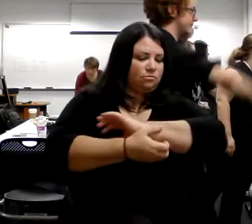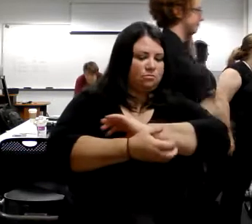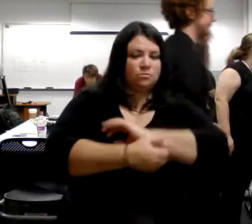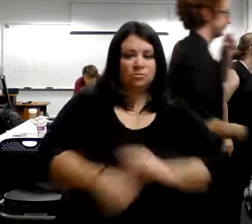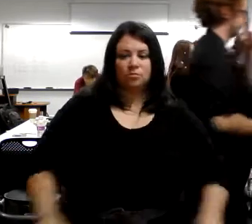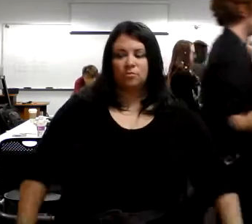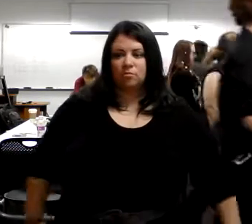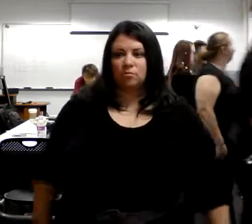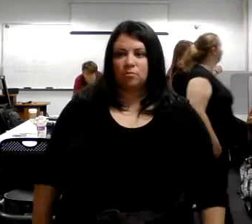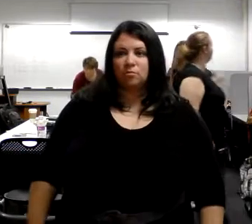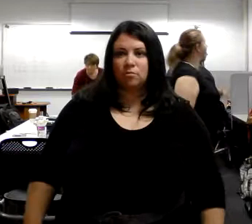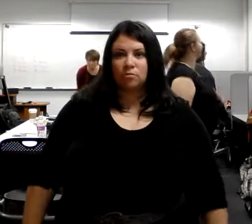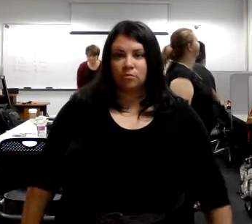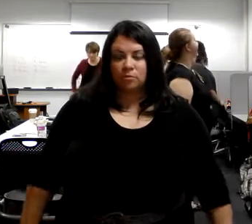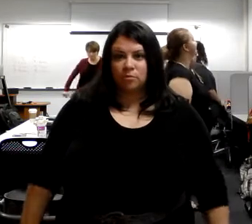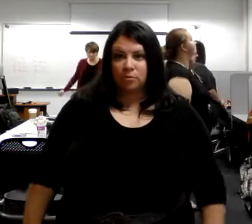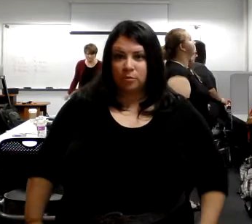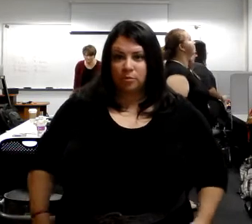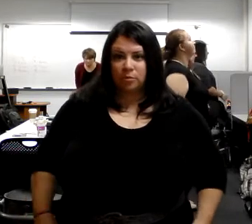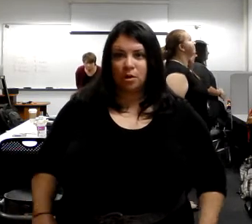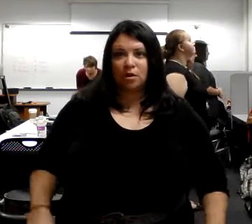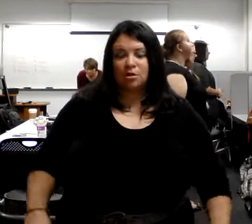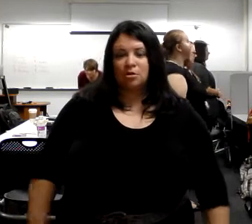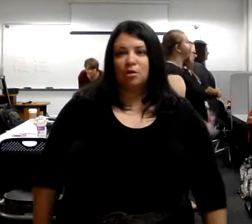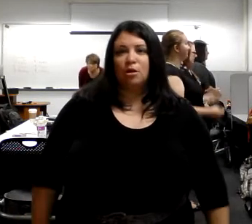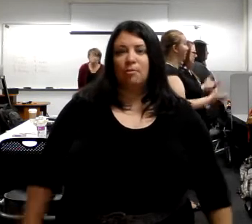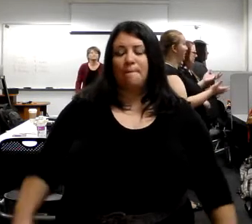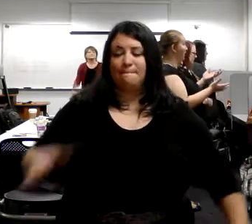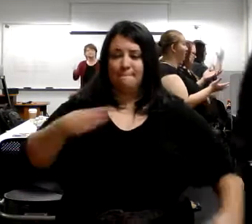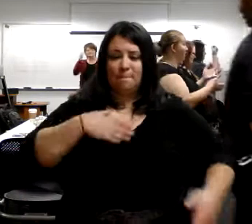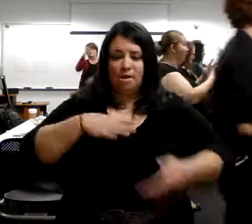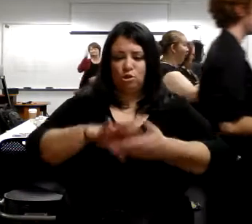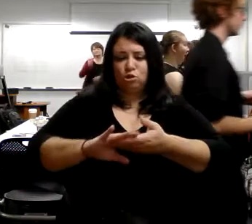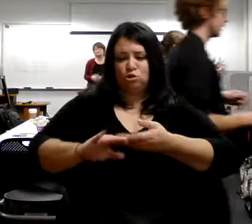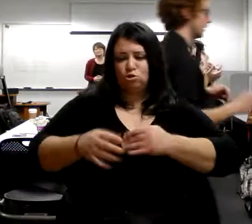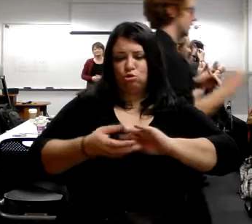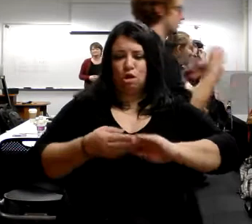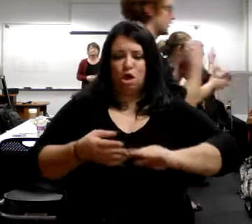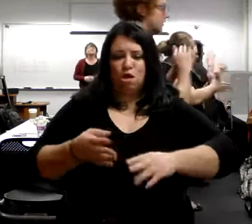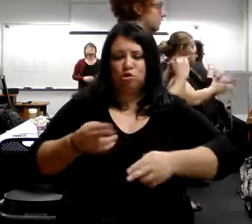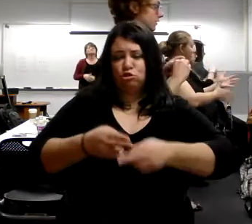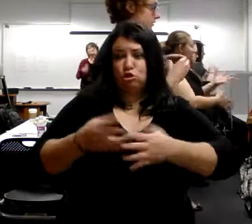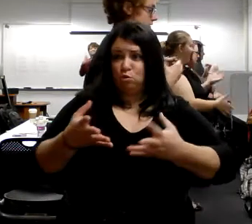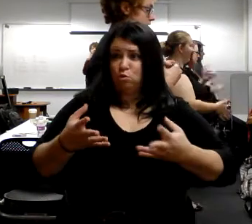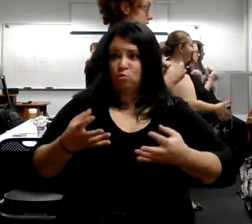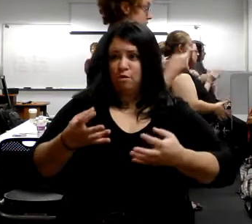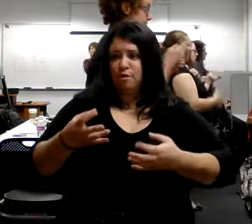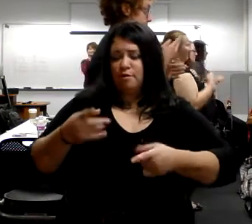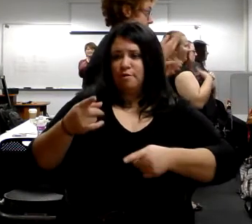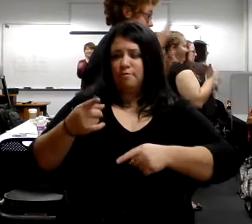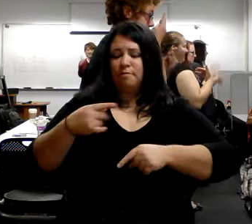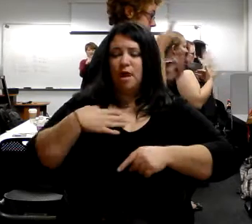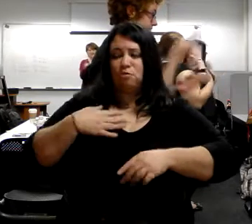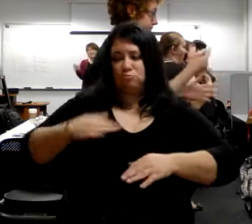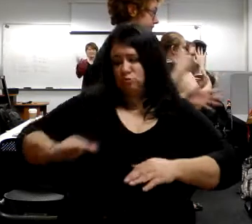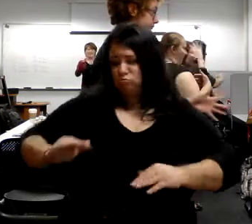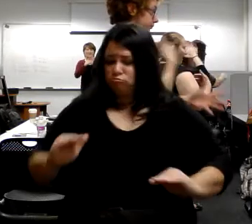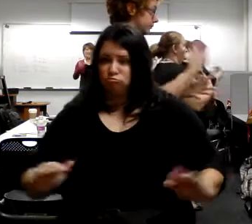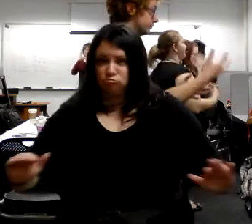All right, go ahead. So I want to share a story with you guys from my childhood. When I was 5 years old, my family and I